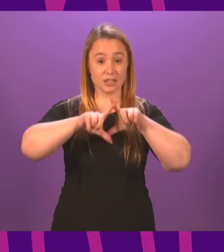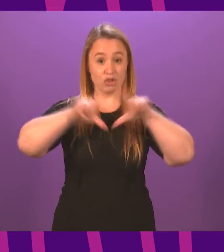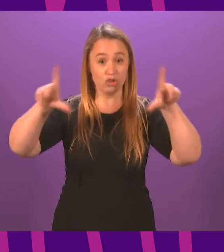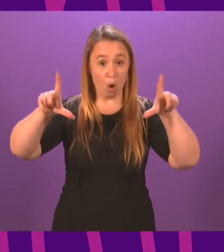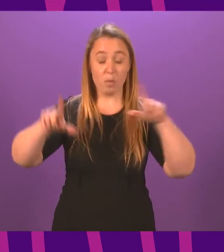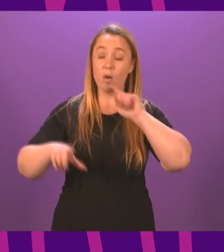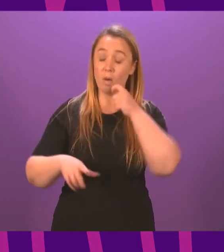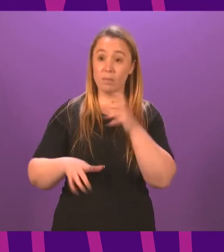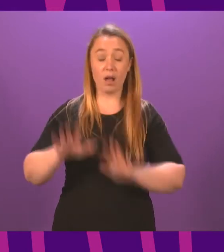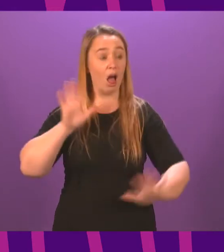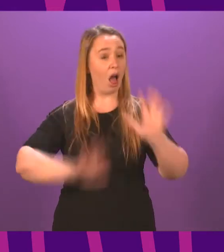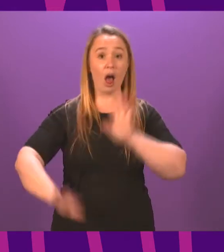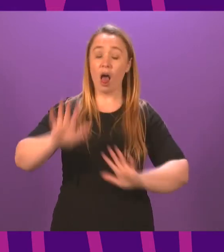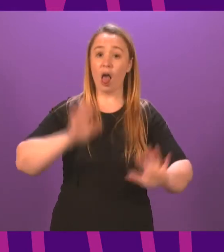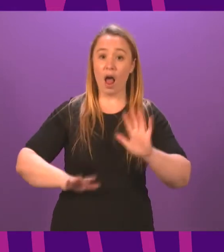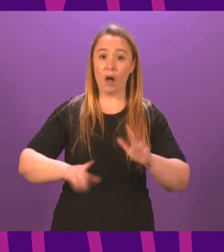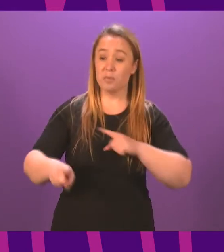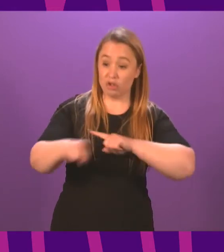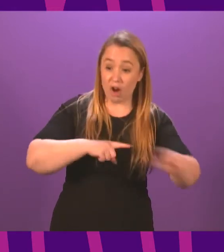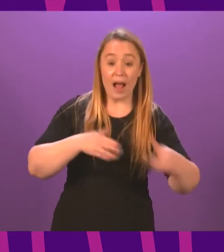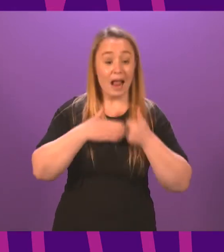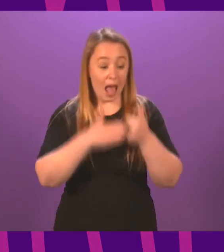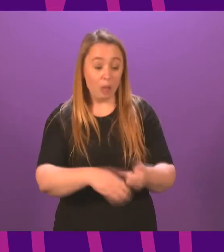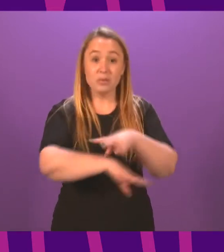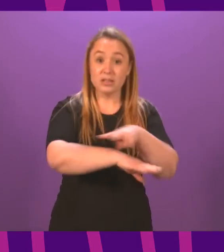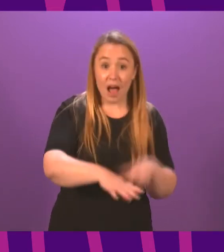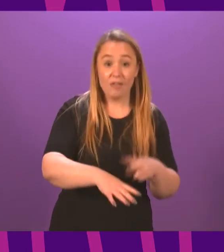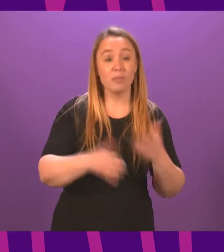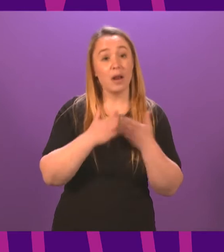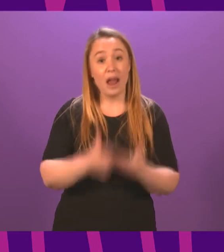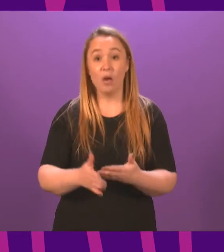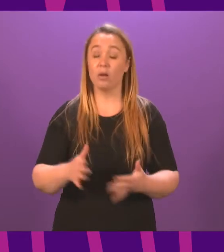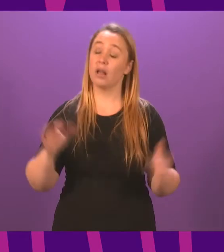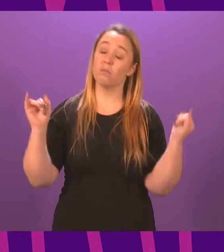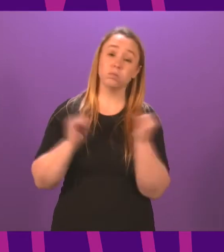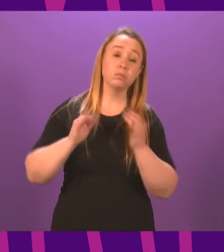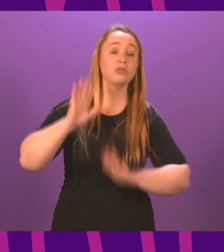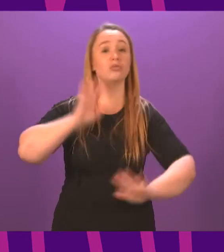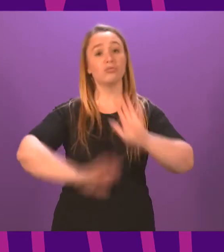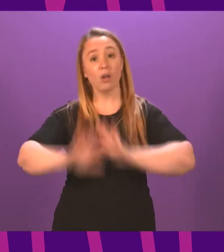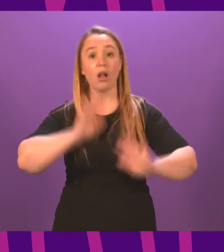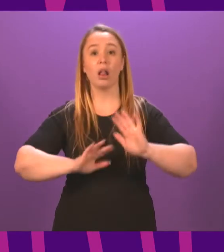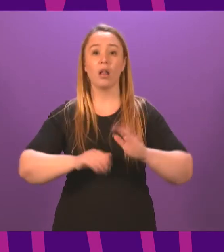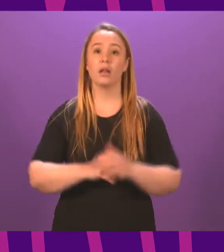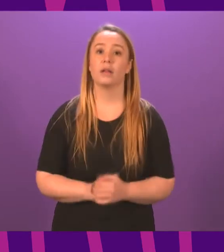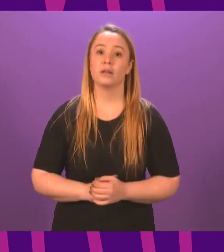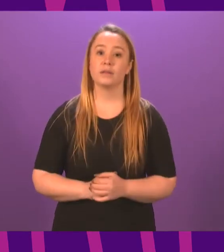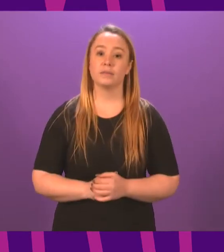over every hoop asked of them. We have great sympathy with that view, not least because of the inevitable